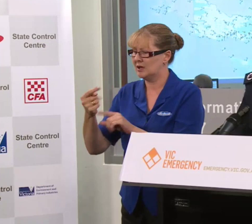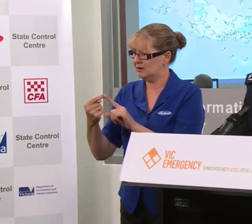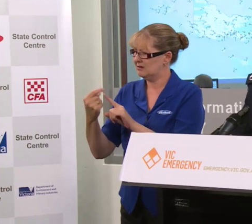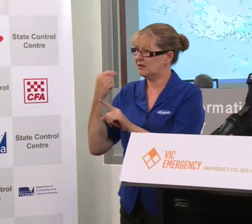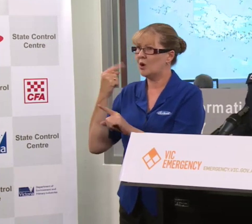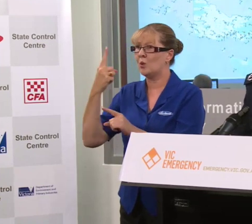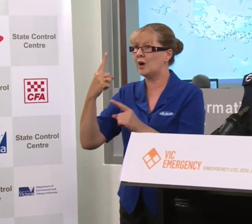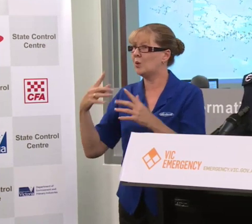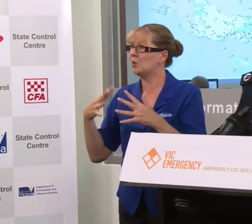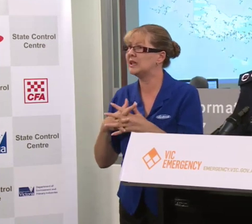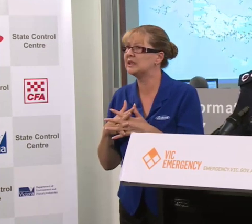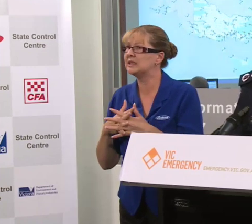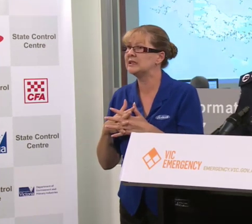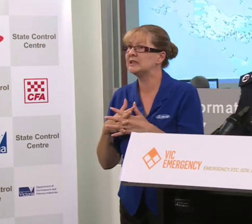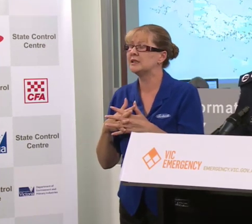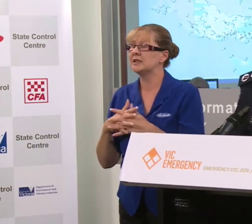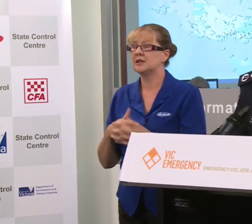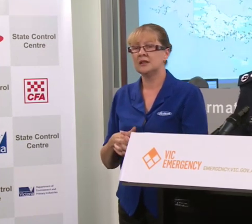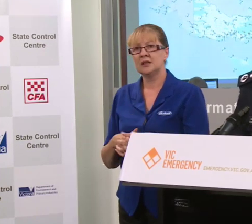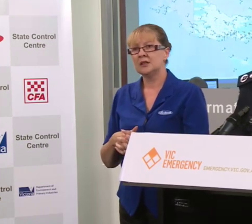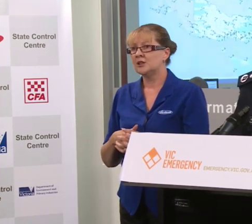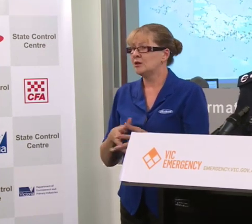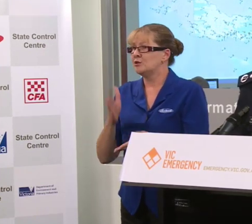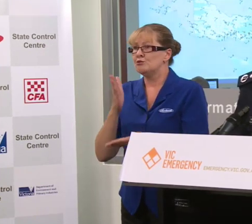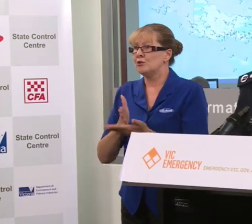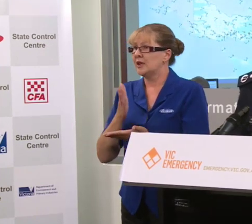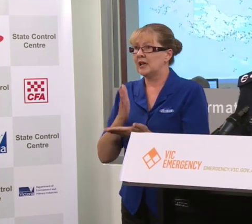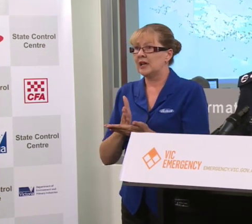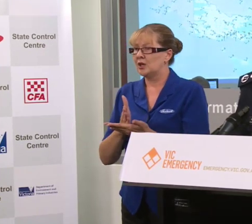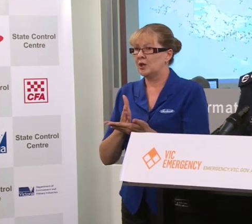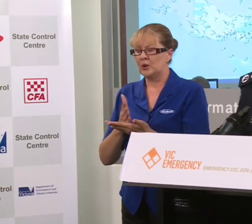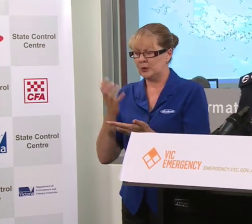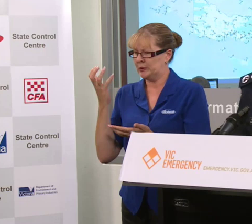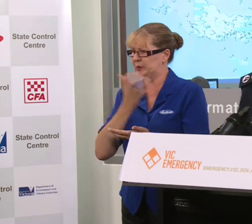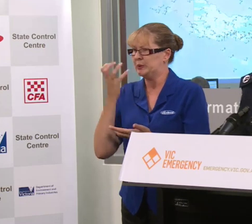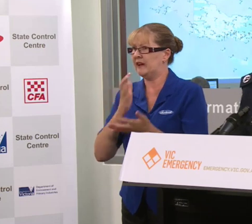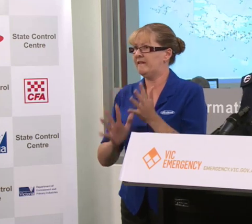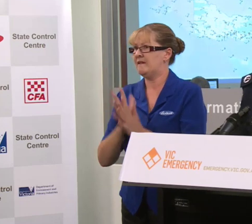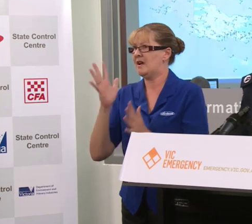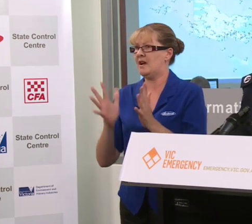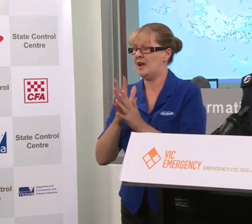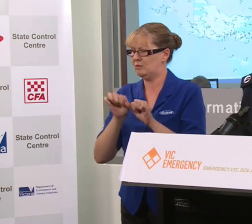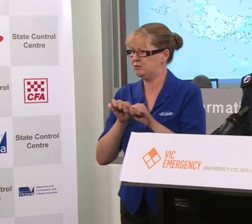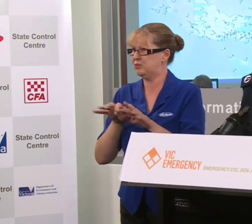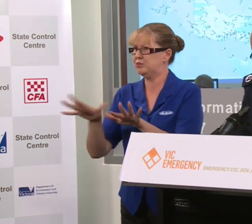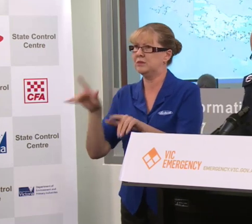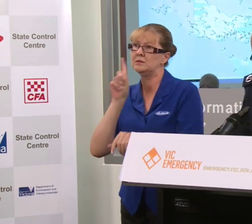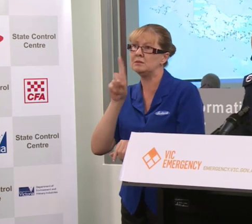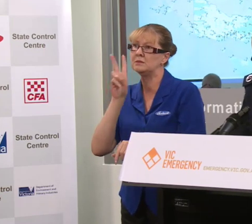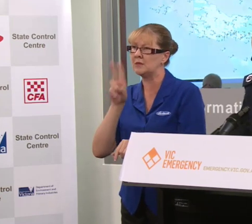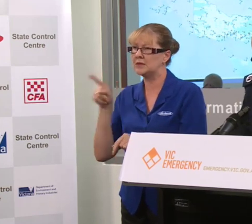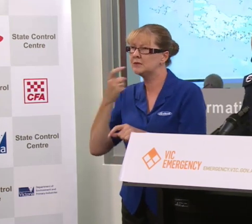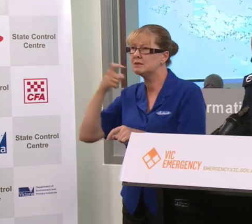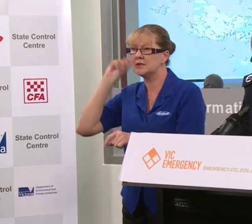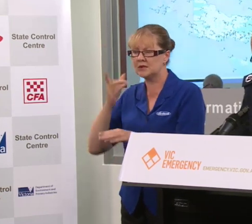so. It has been quite ferocious, the fires we've seen over the last few days, and their work has been